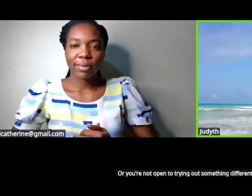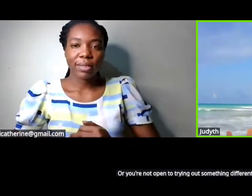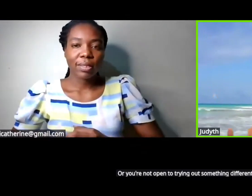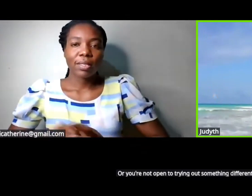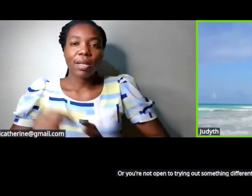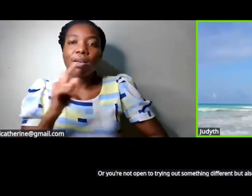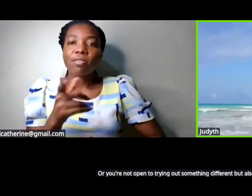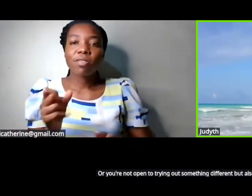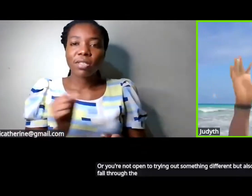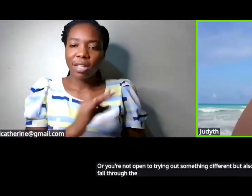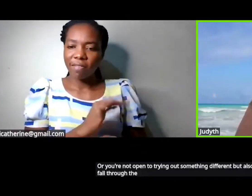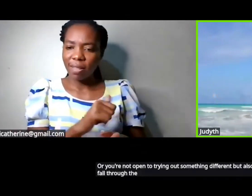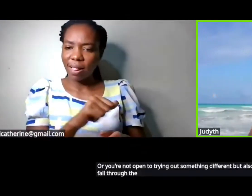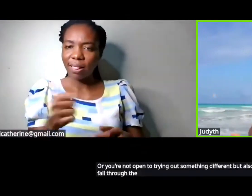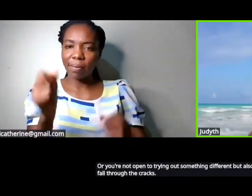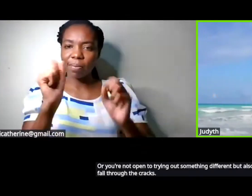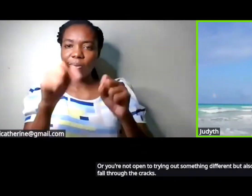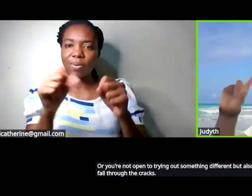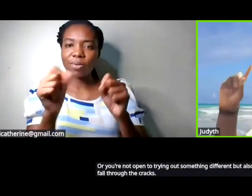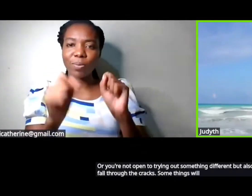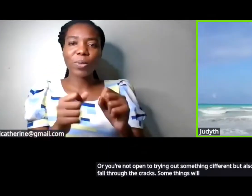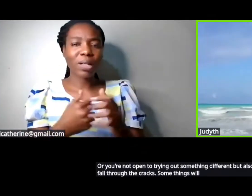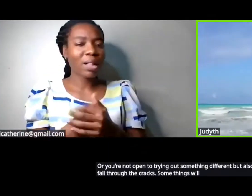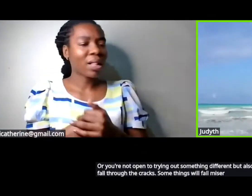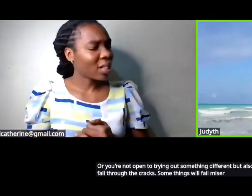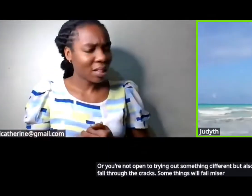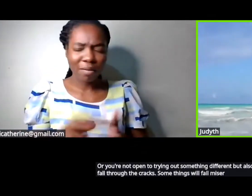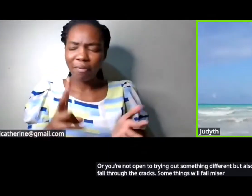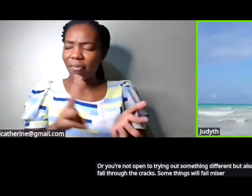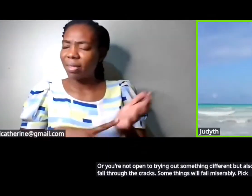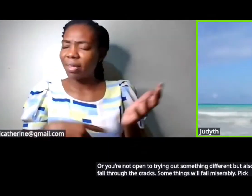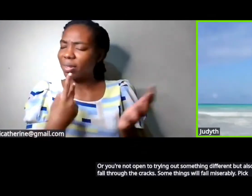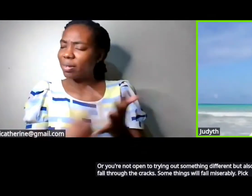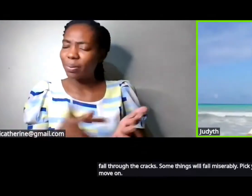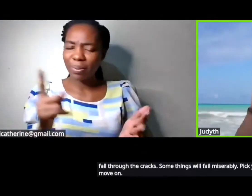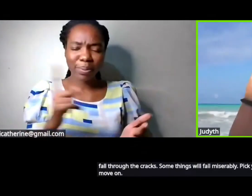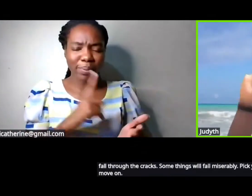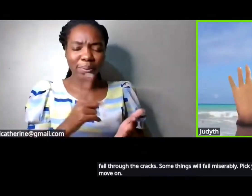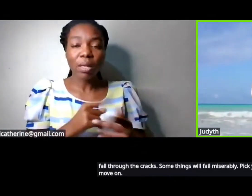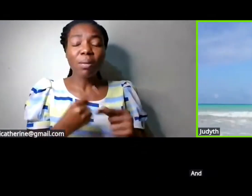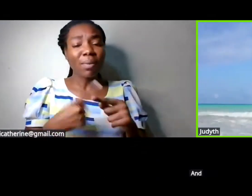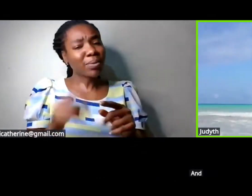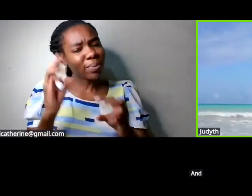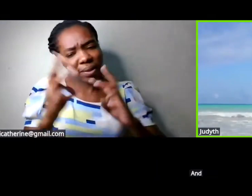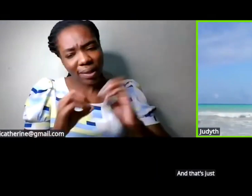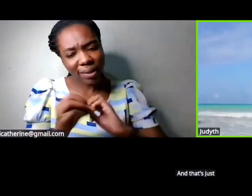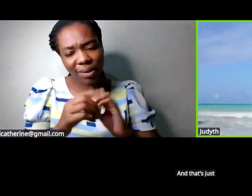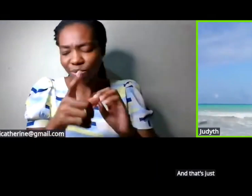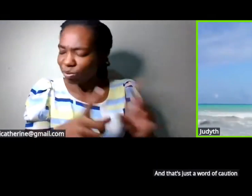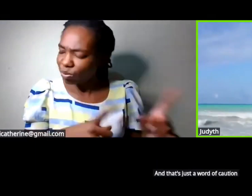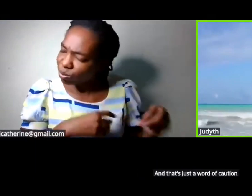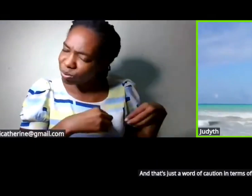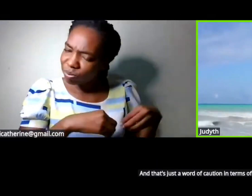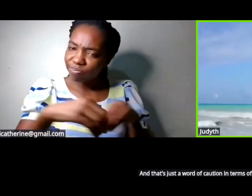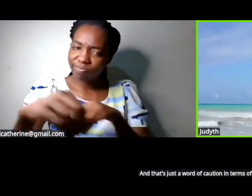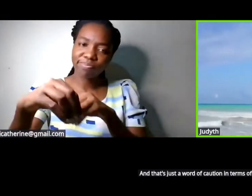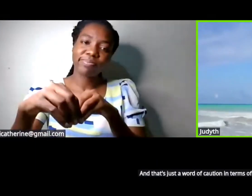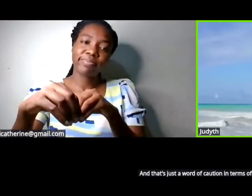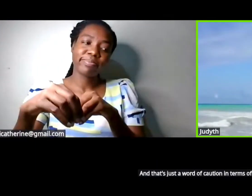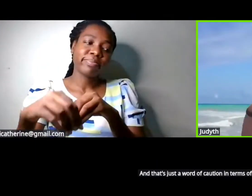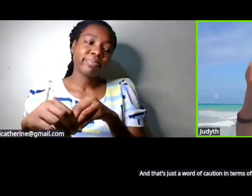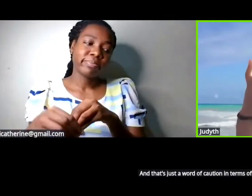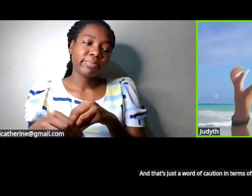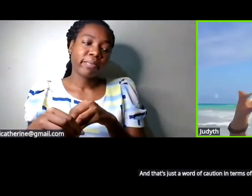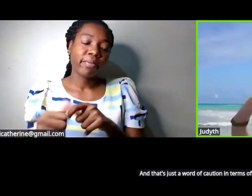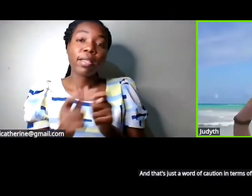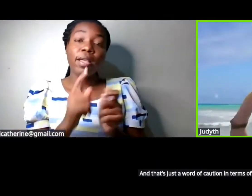through the cracks. Some things will fail miserably. Pick yourself up and move on. And that's just a word of caution in terms of some